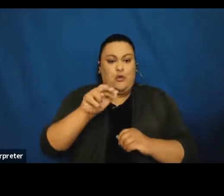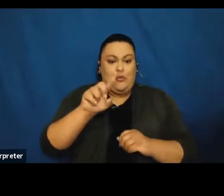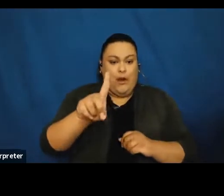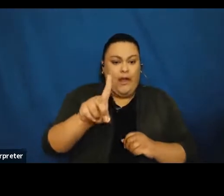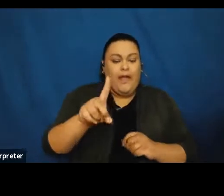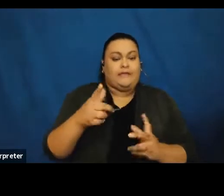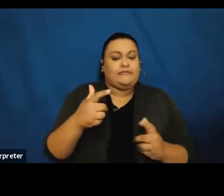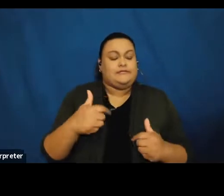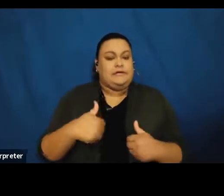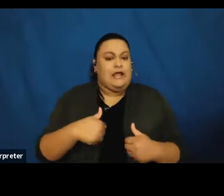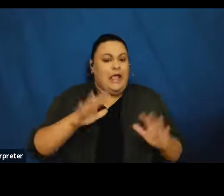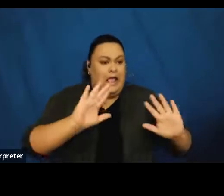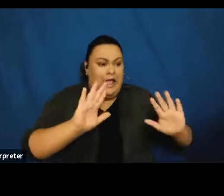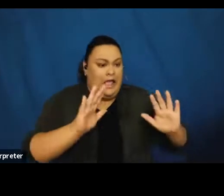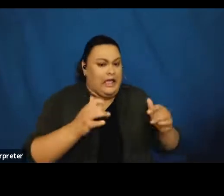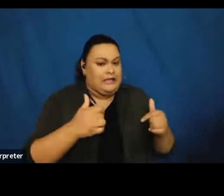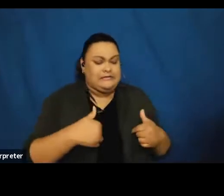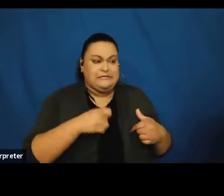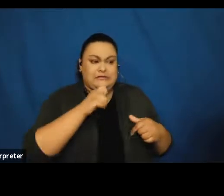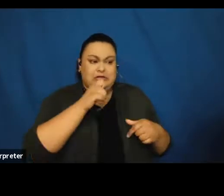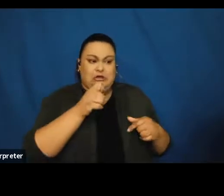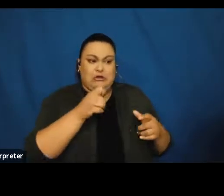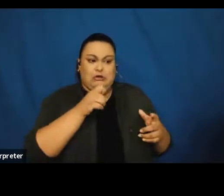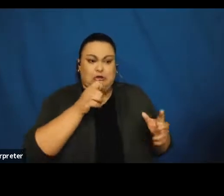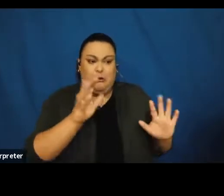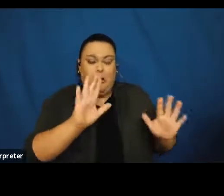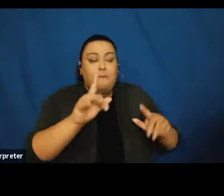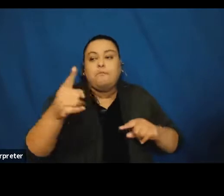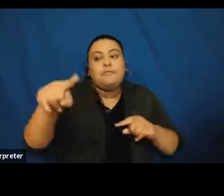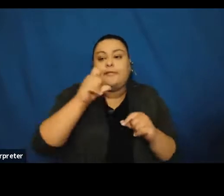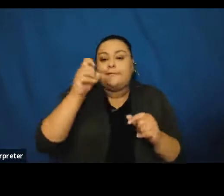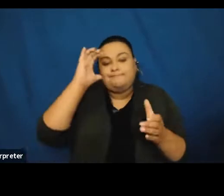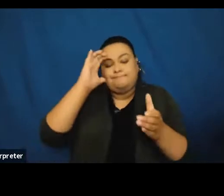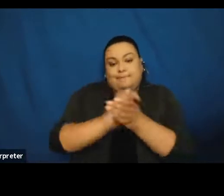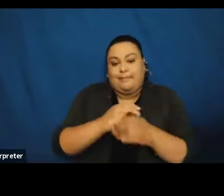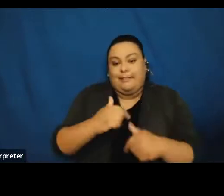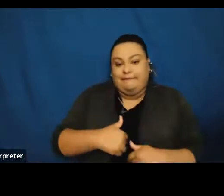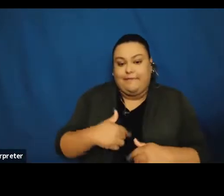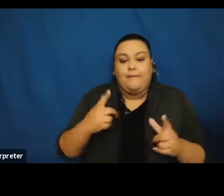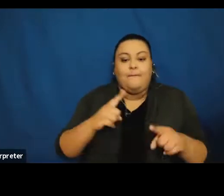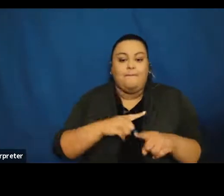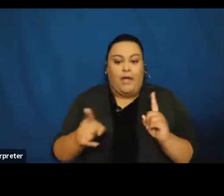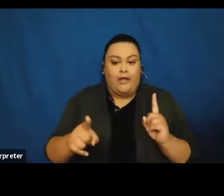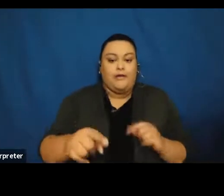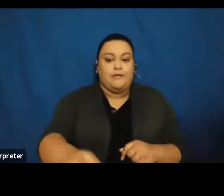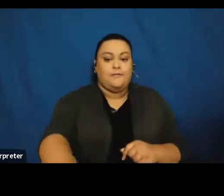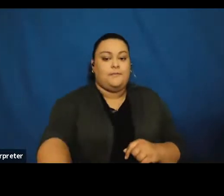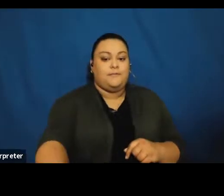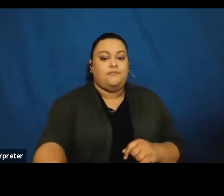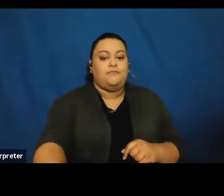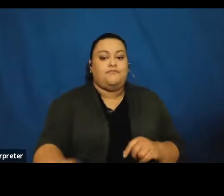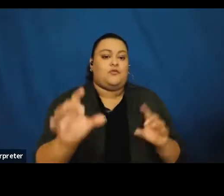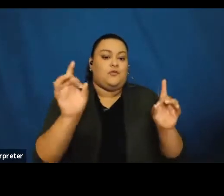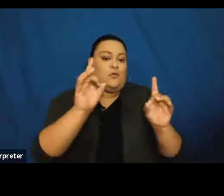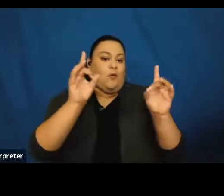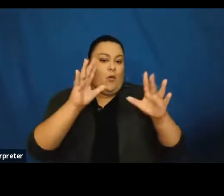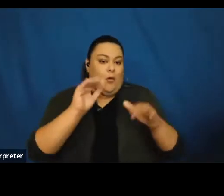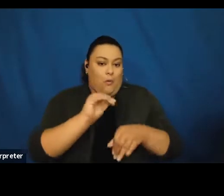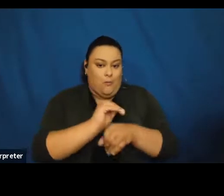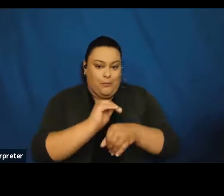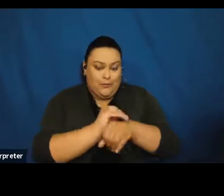matter, they didn't believe me. Making a long story short, it was a very terrible night, a night